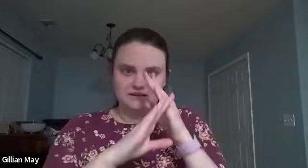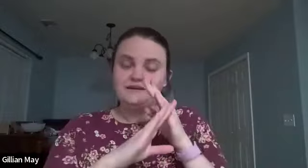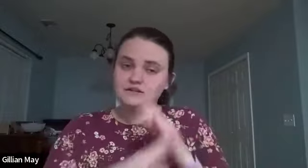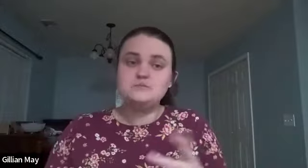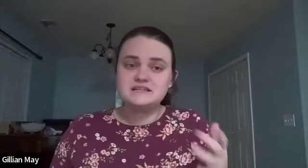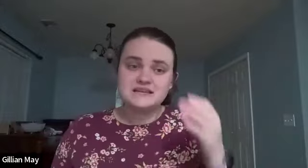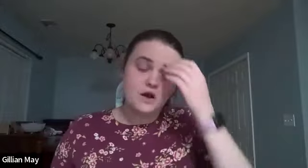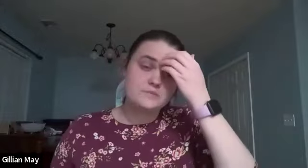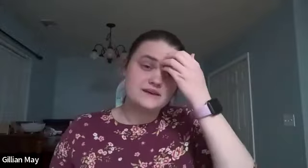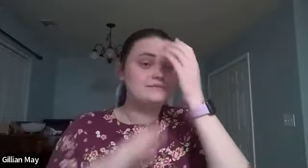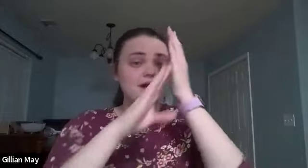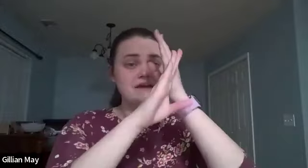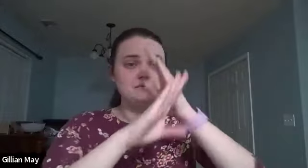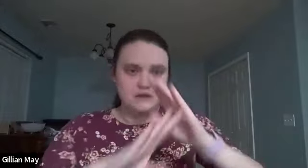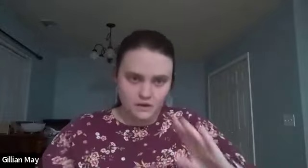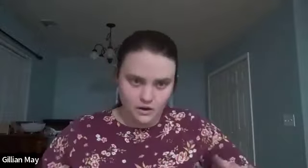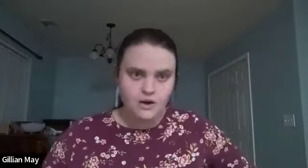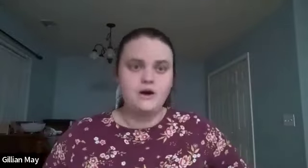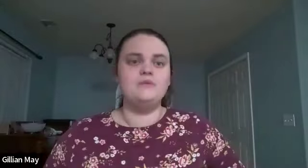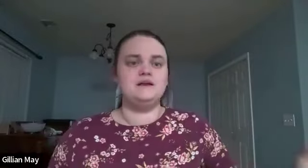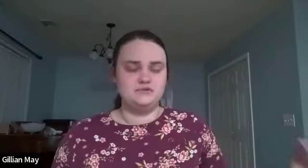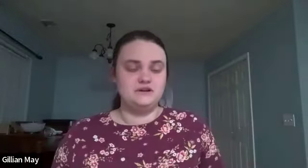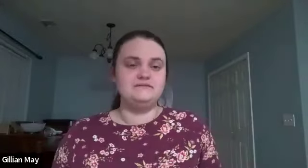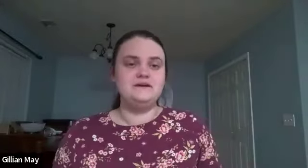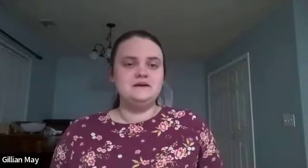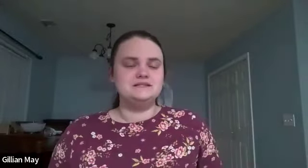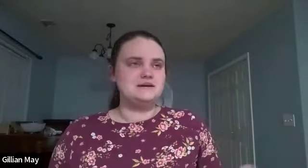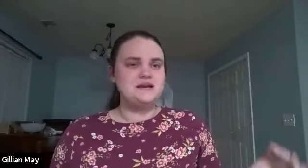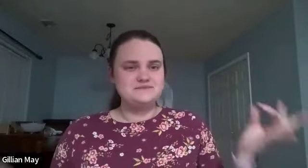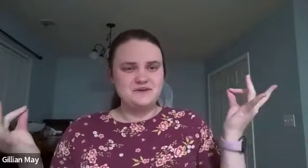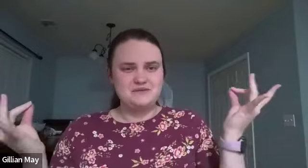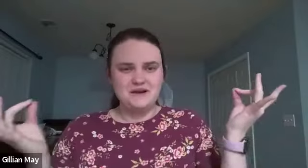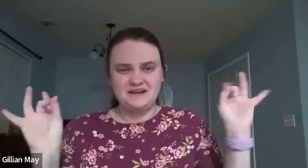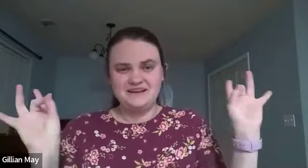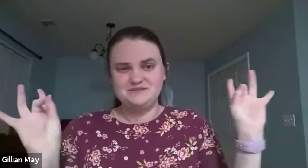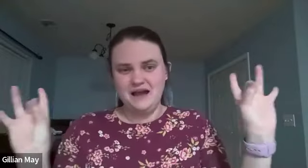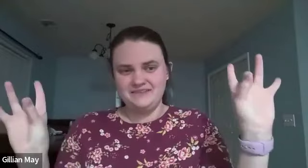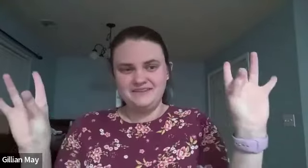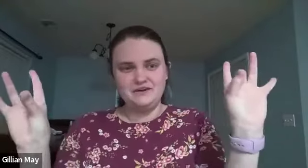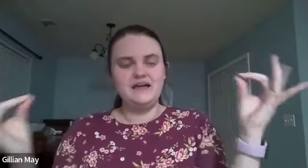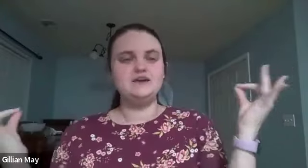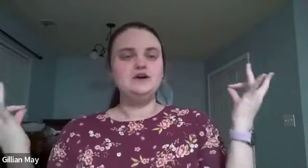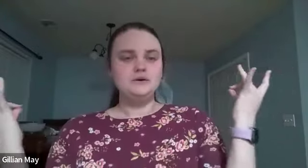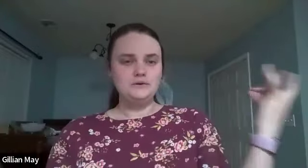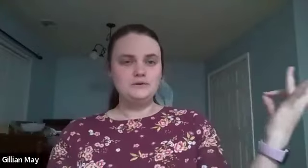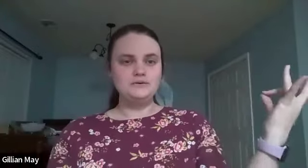like, it's almost like saying calm down, kind of that deal, like calm, like breathe. Sometimes my kids will add the little like